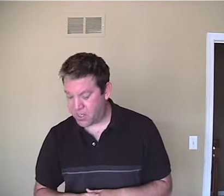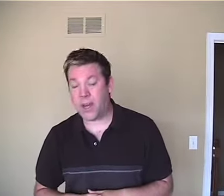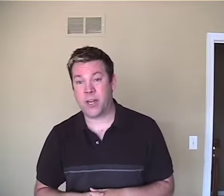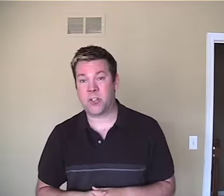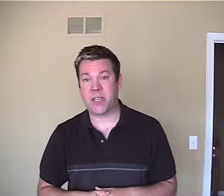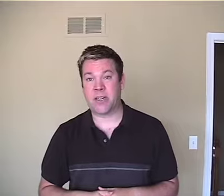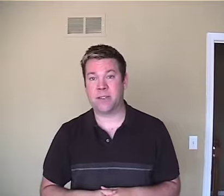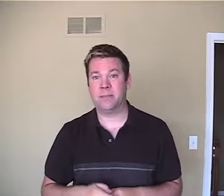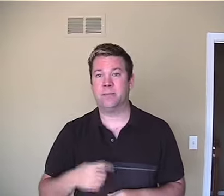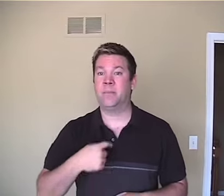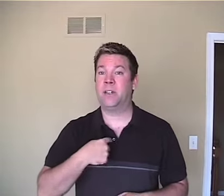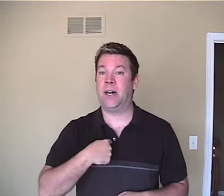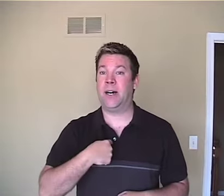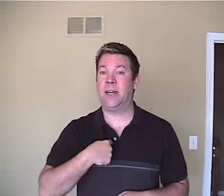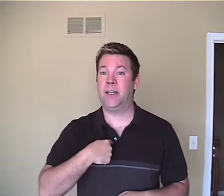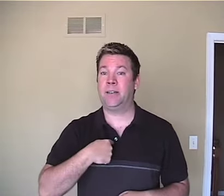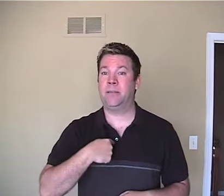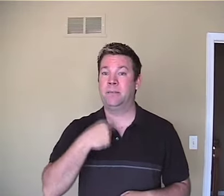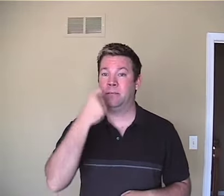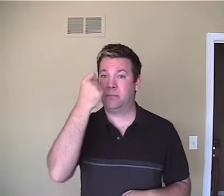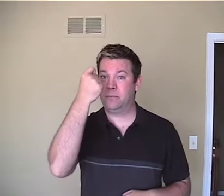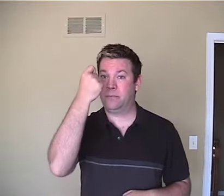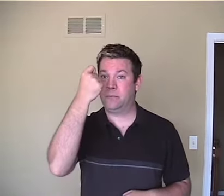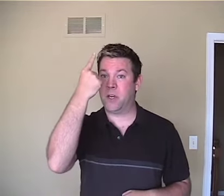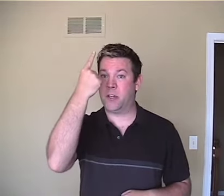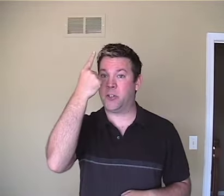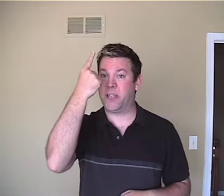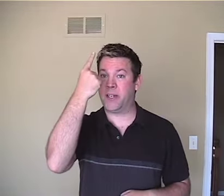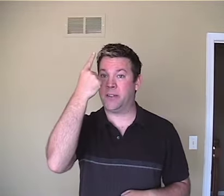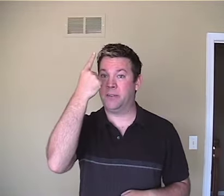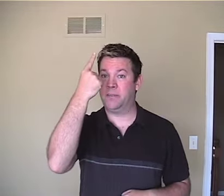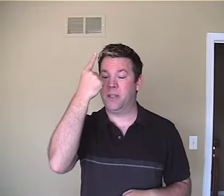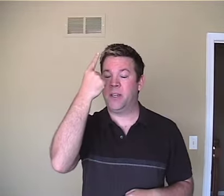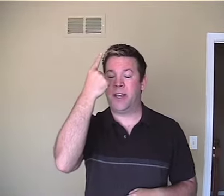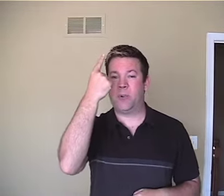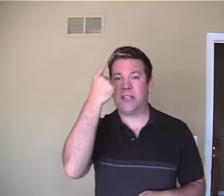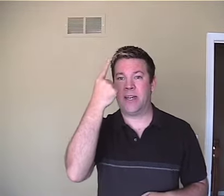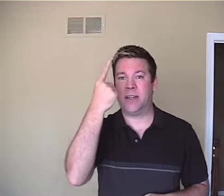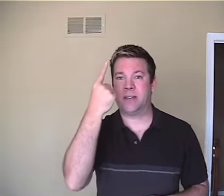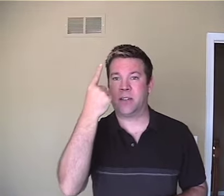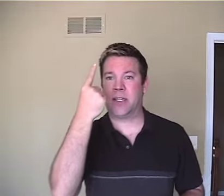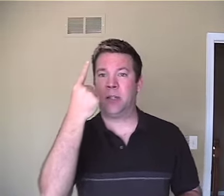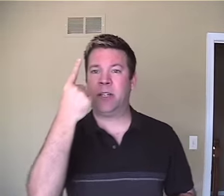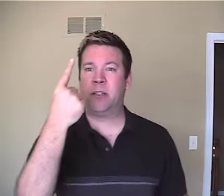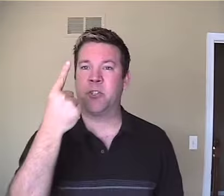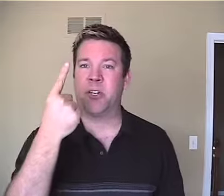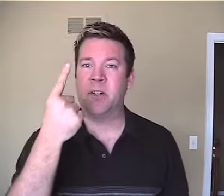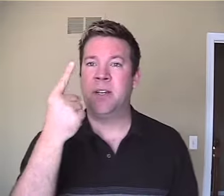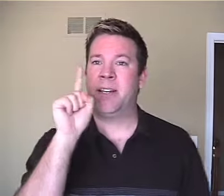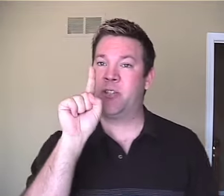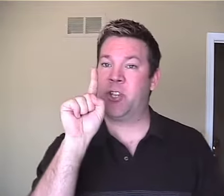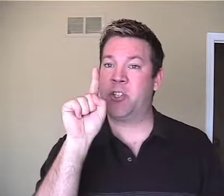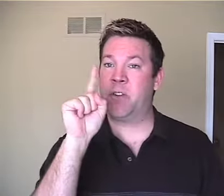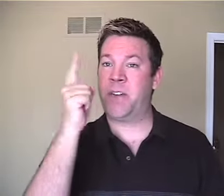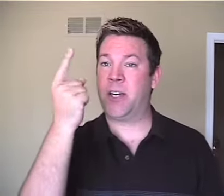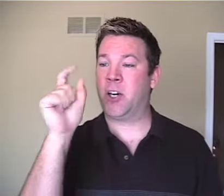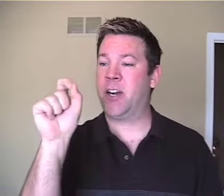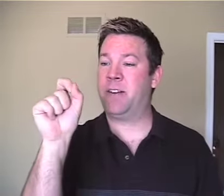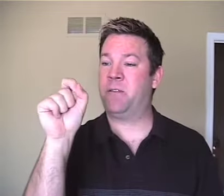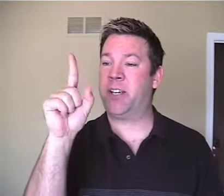I understand. I understand. And what that is, I'll get a little bit closer, it's just your finger, it flicks